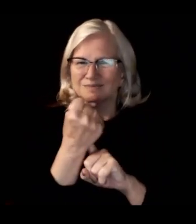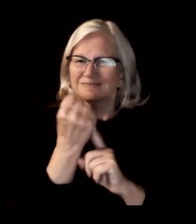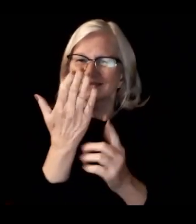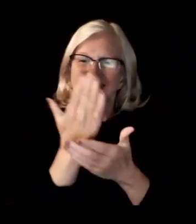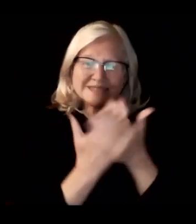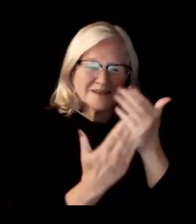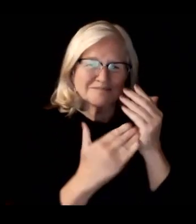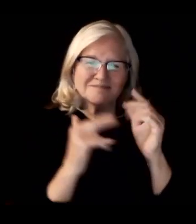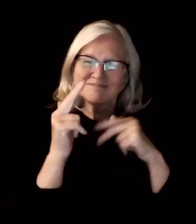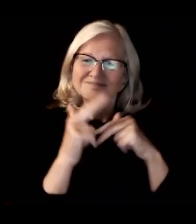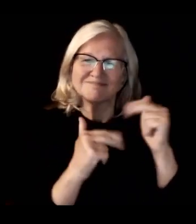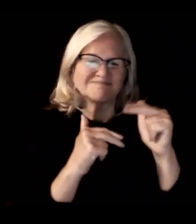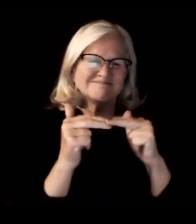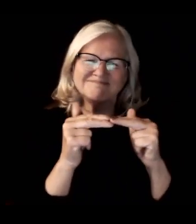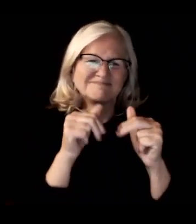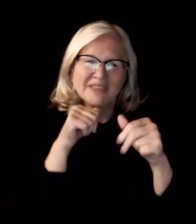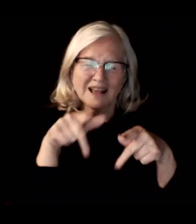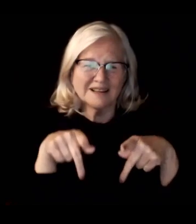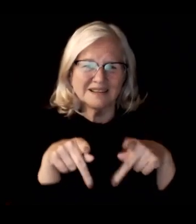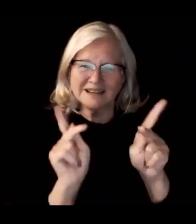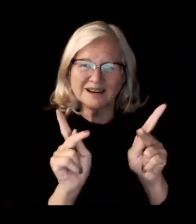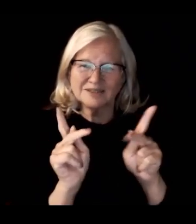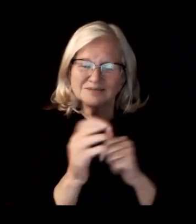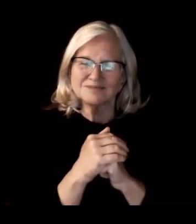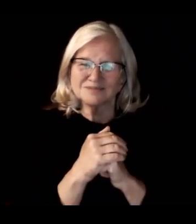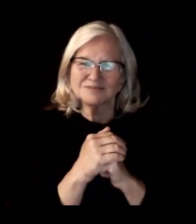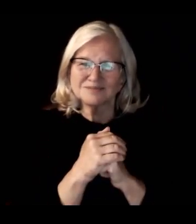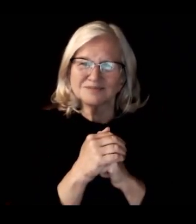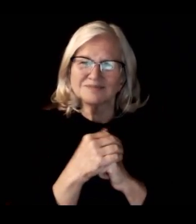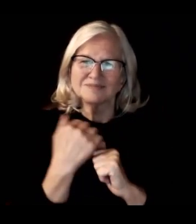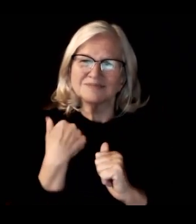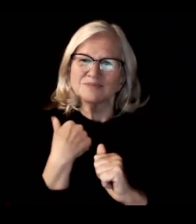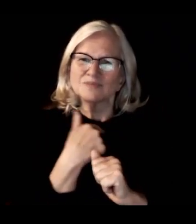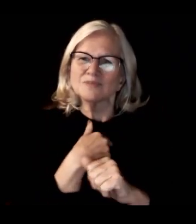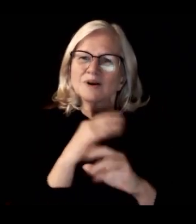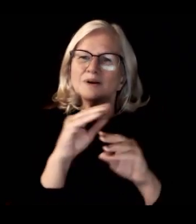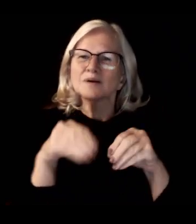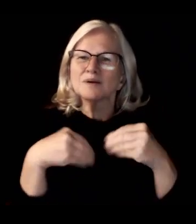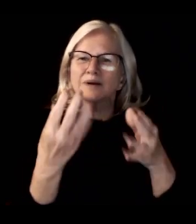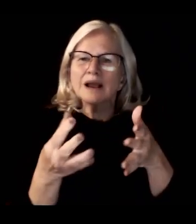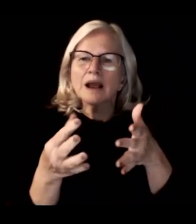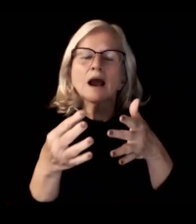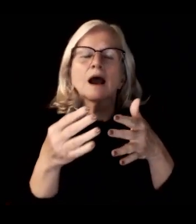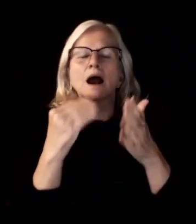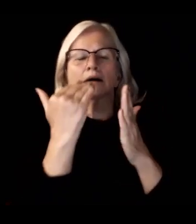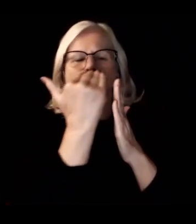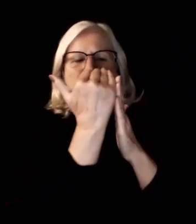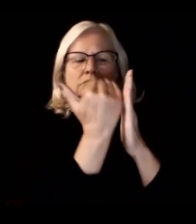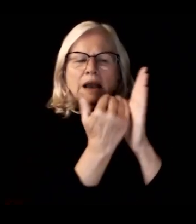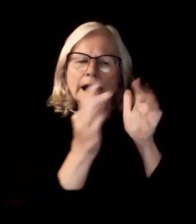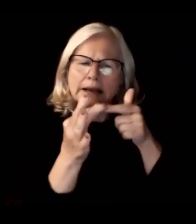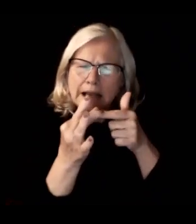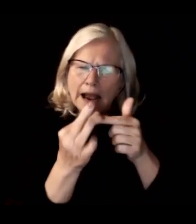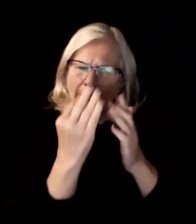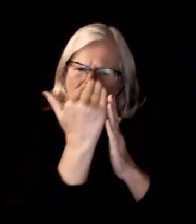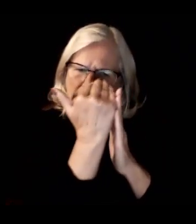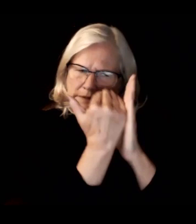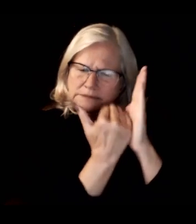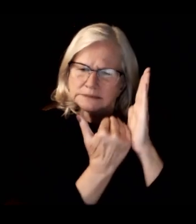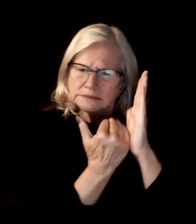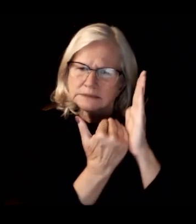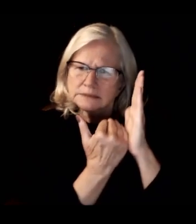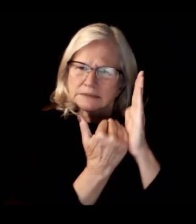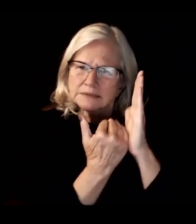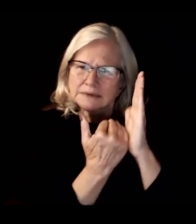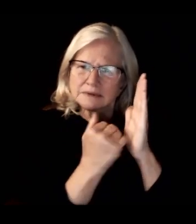that guidance. It is not a requirement for facilities to implement. Facilities have many